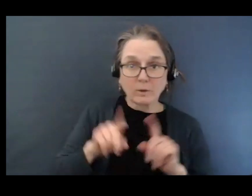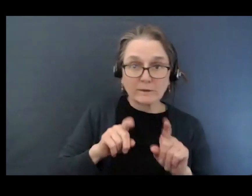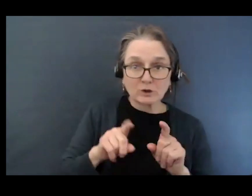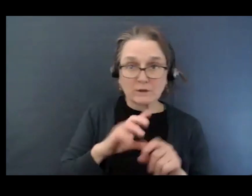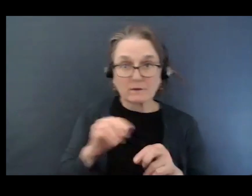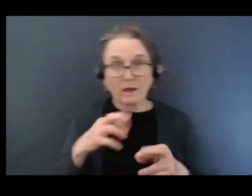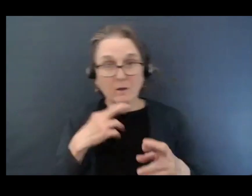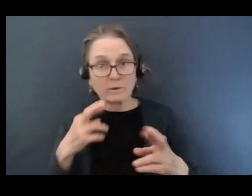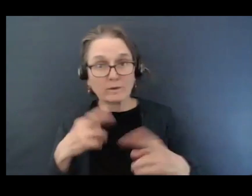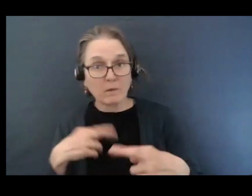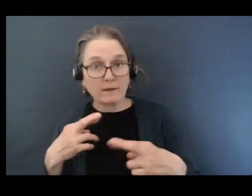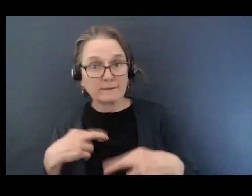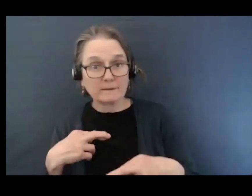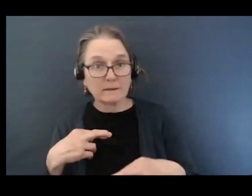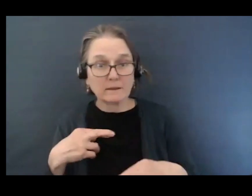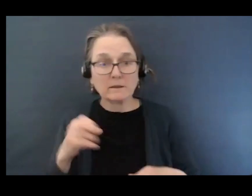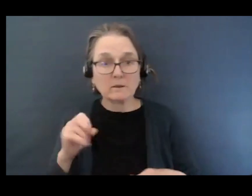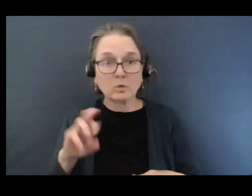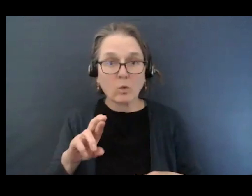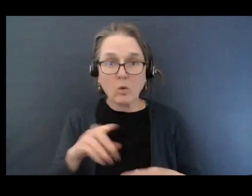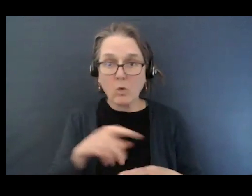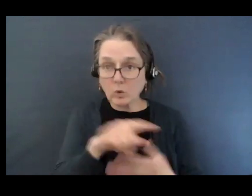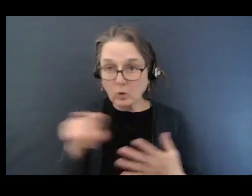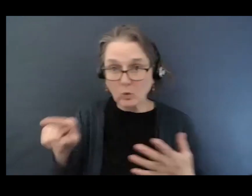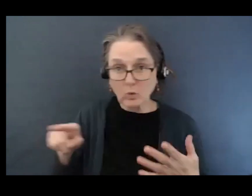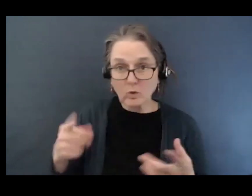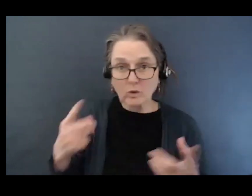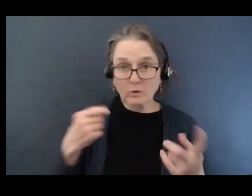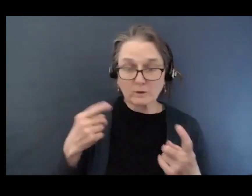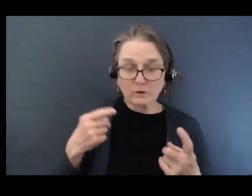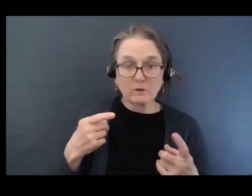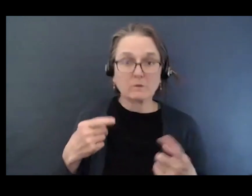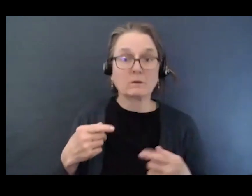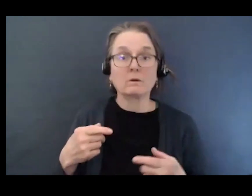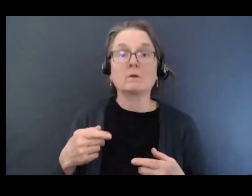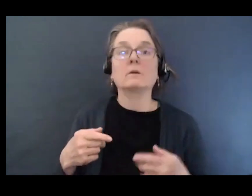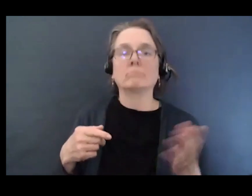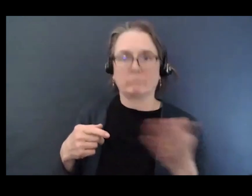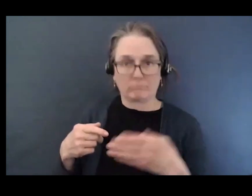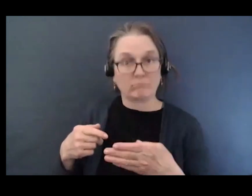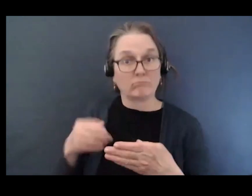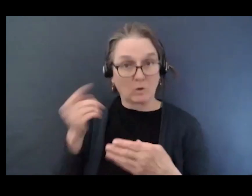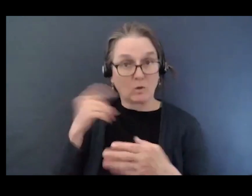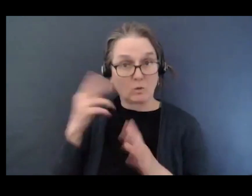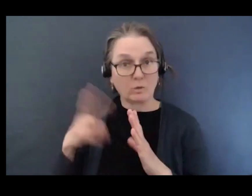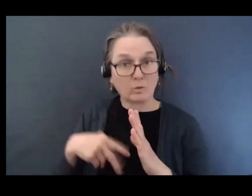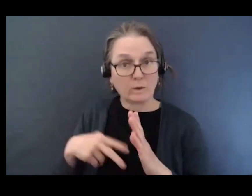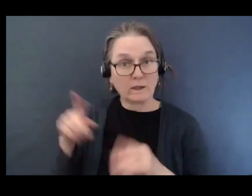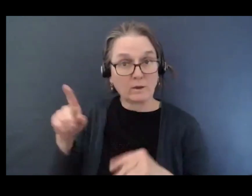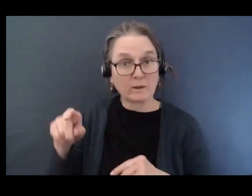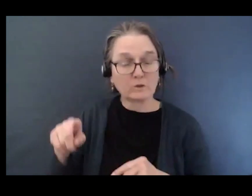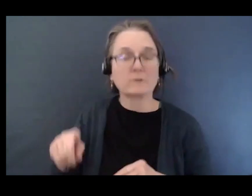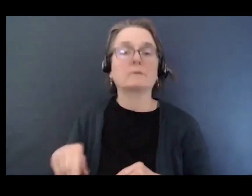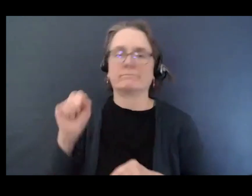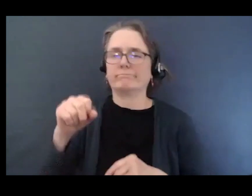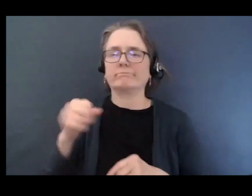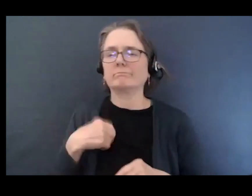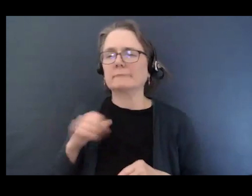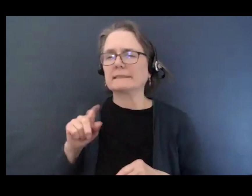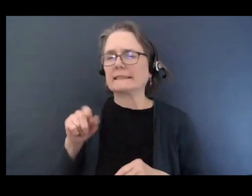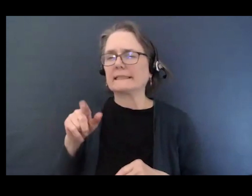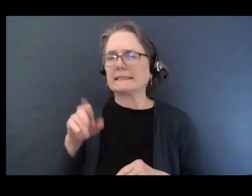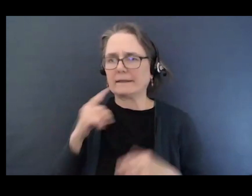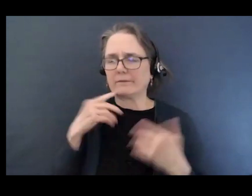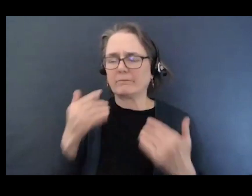Yeah, that would be great. So do you want to read out the questions as well, or you want me to question? Oh, I can. Okay. In